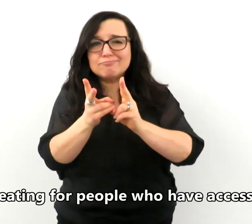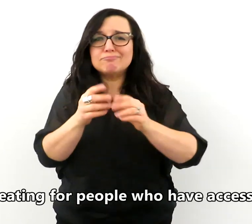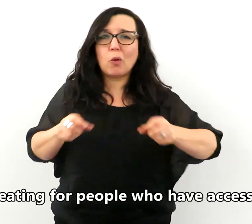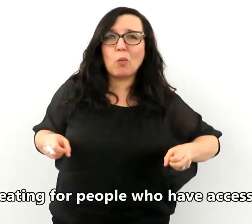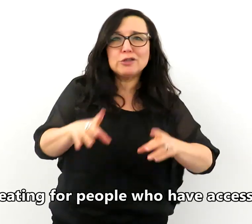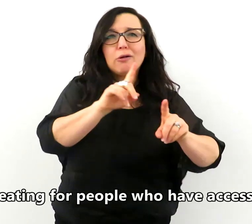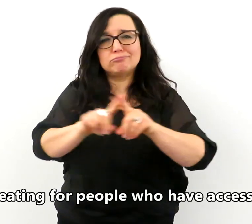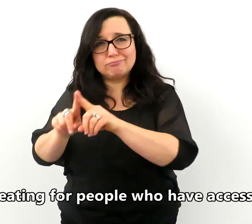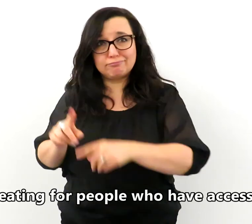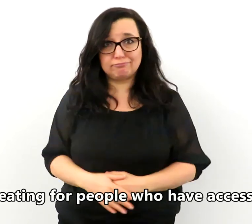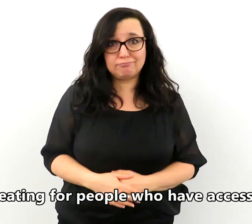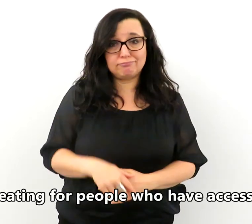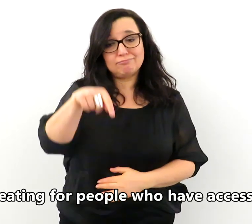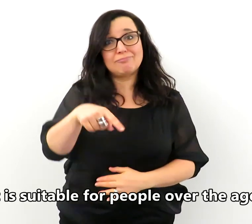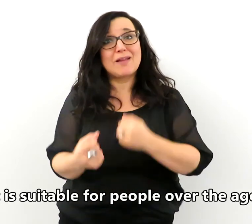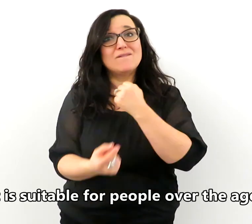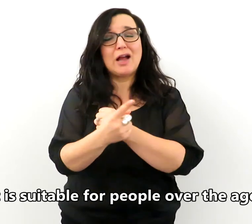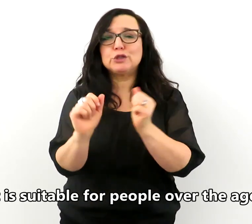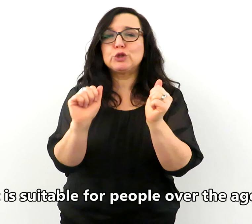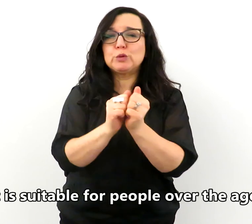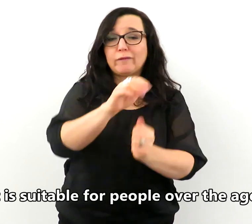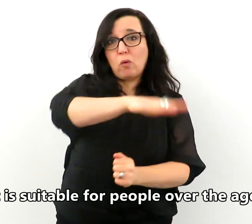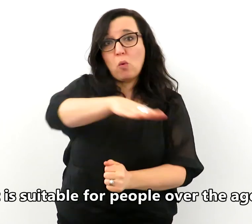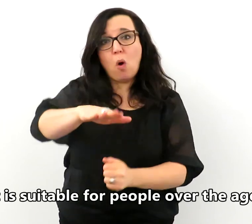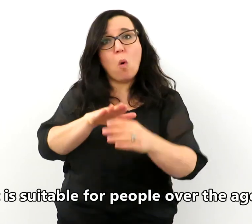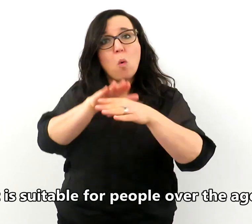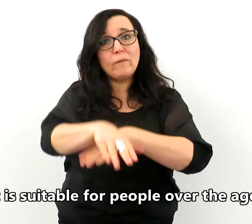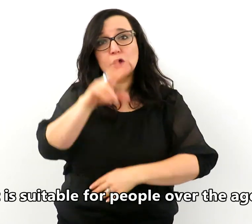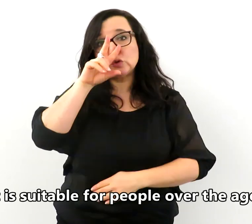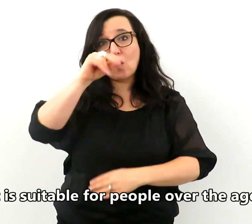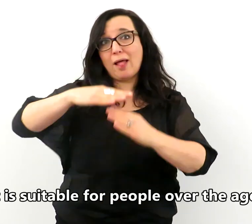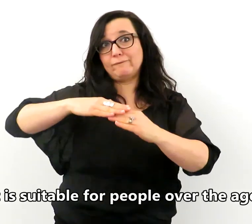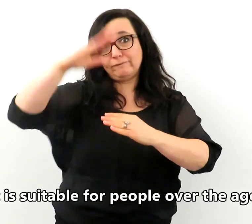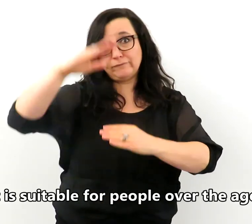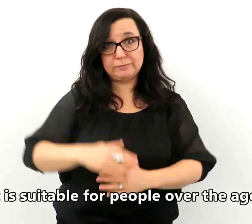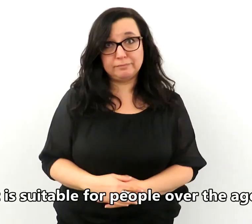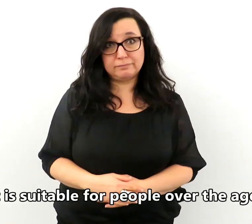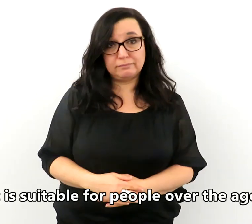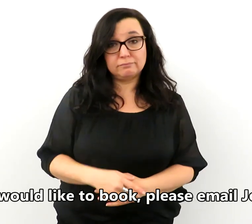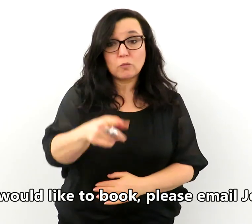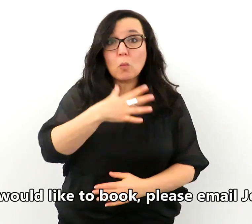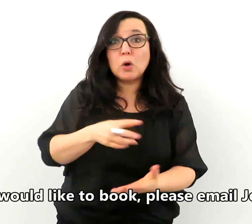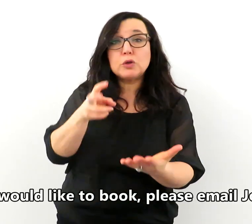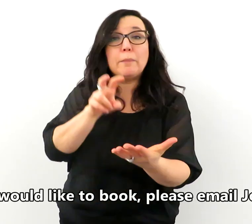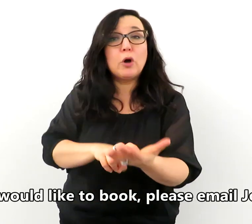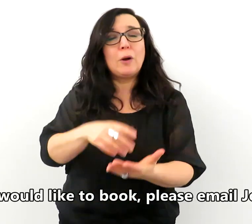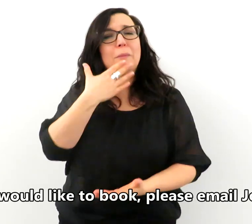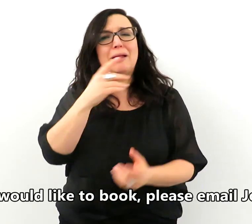this event is suitable for people over the age of 12 if you'd like to book